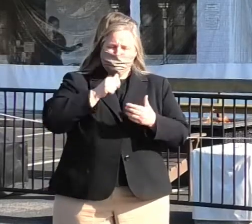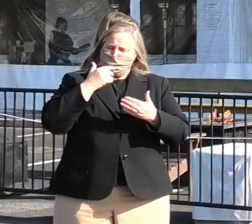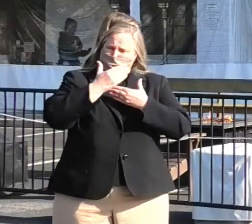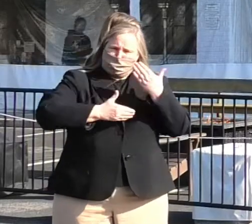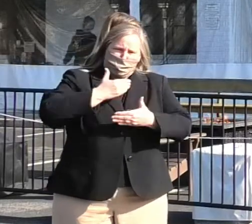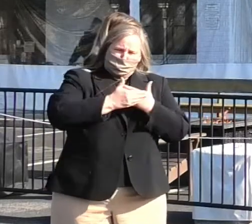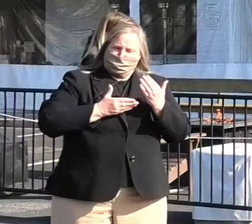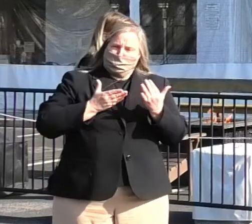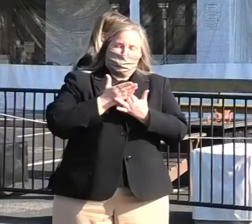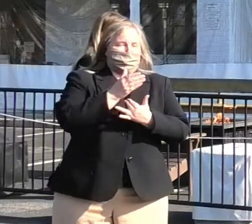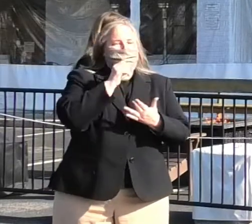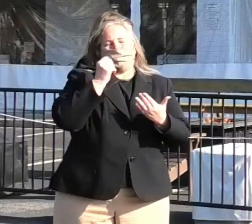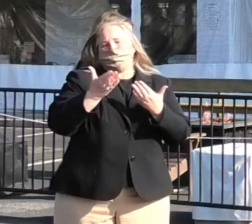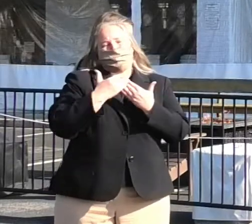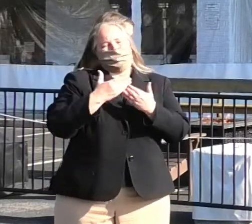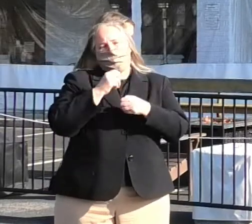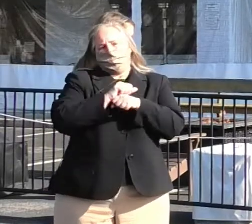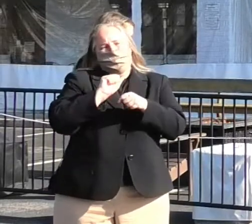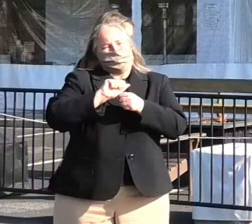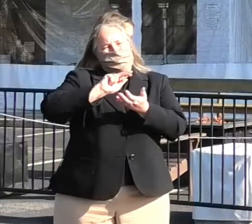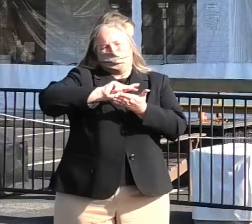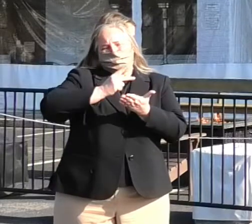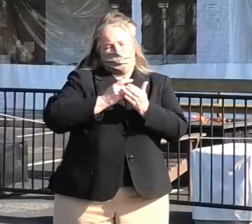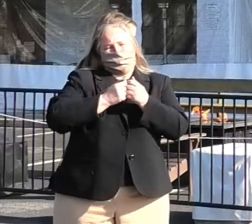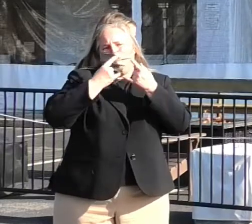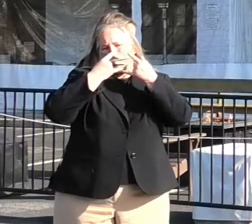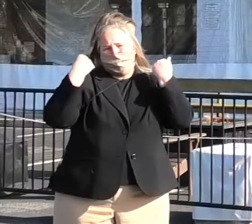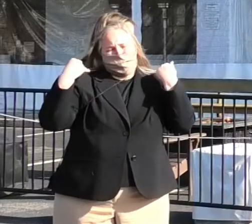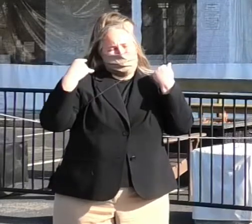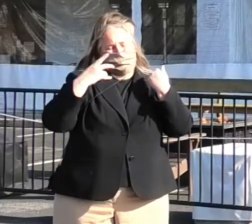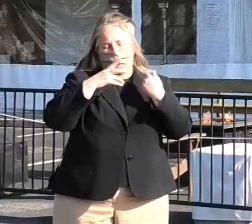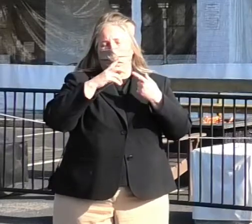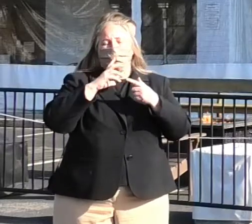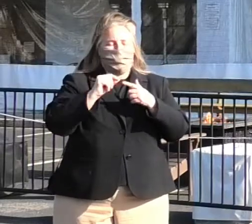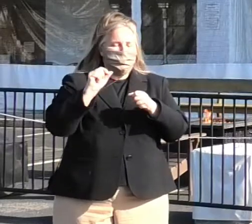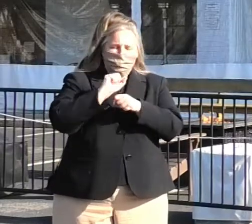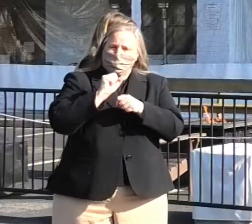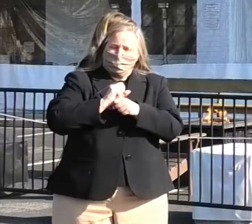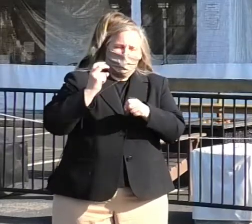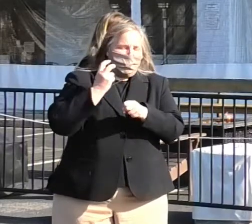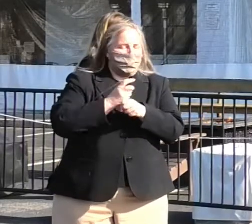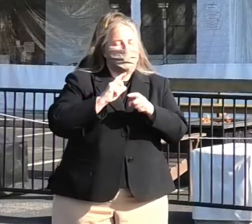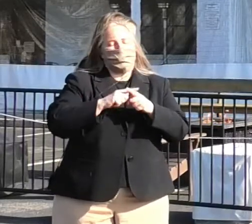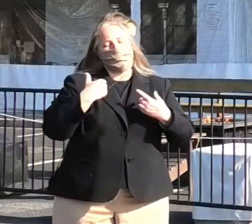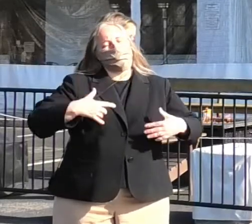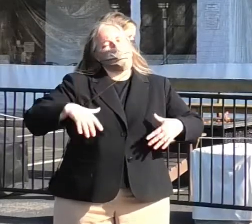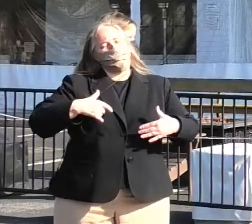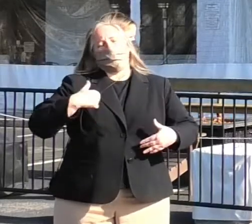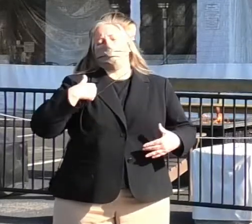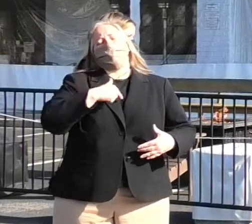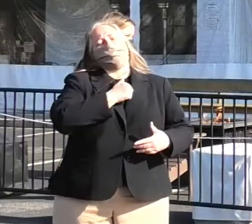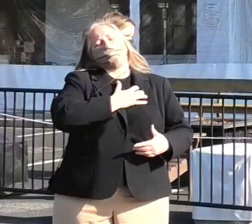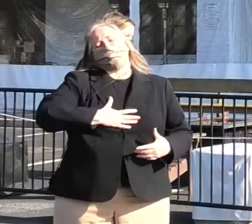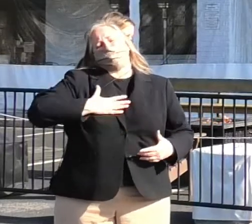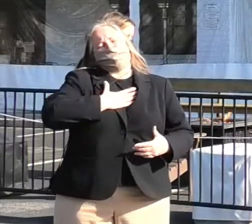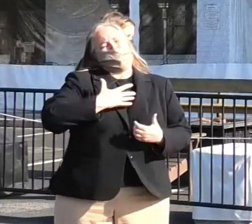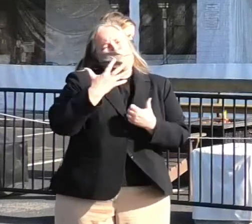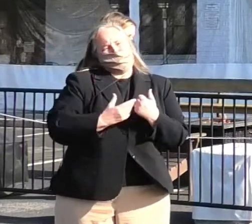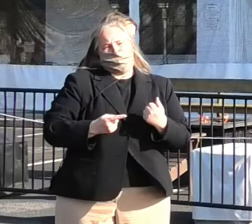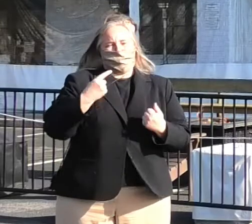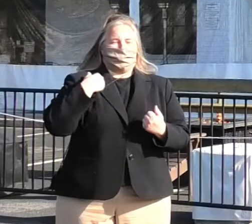not easy working in that kitchen with masks on and just working hard, and we just appreciate everybody, and